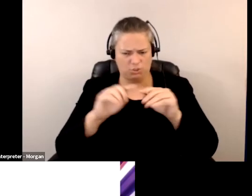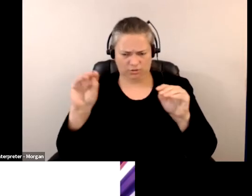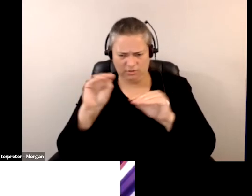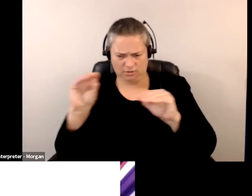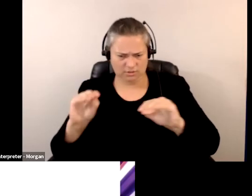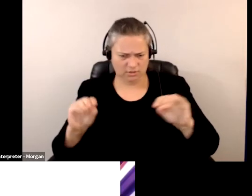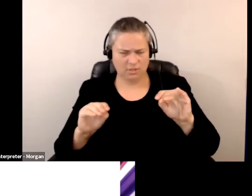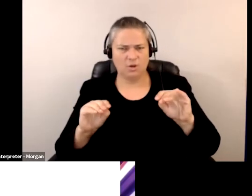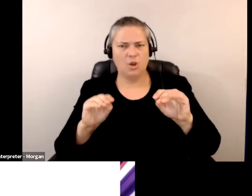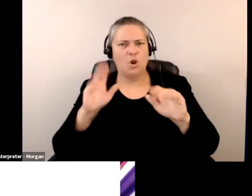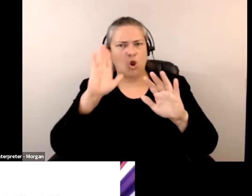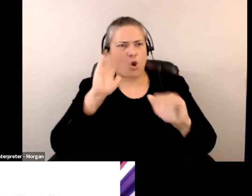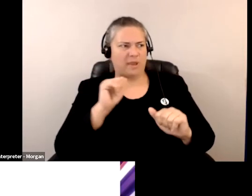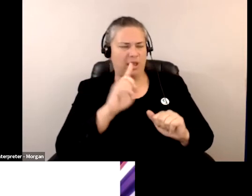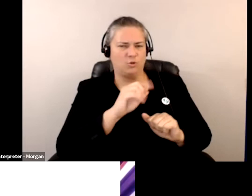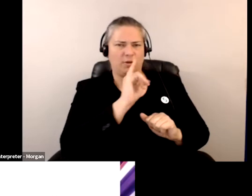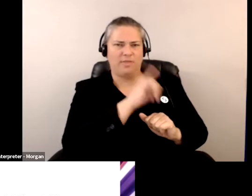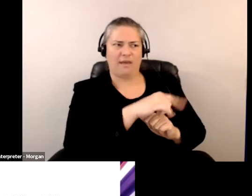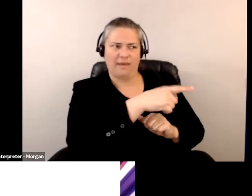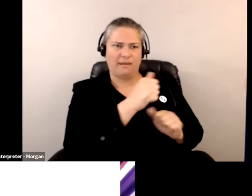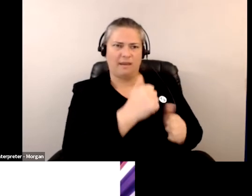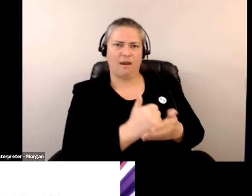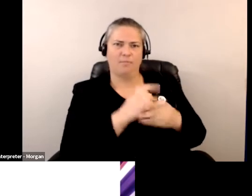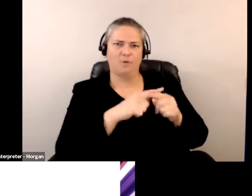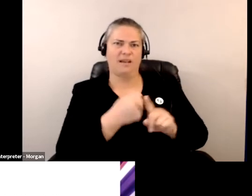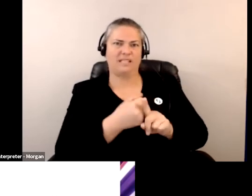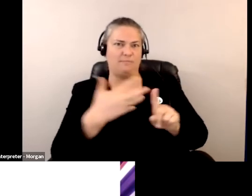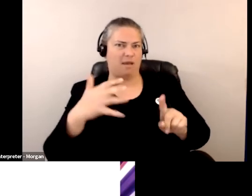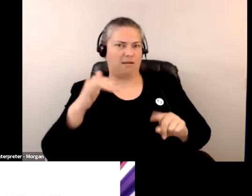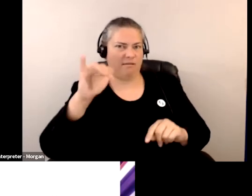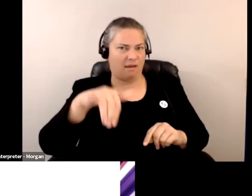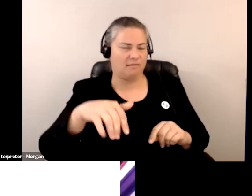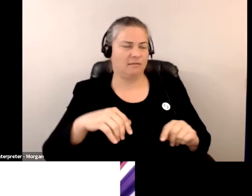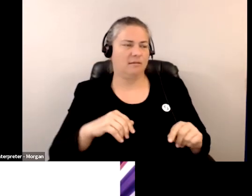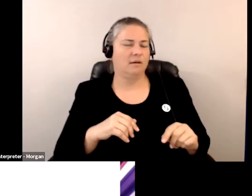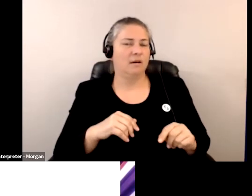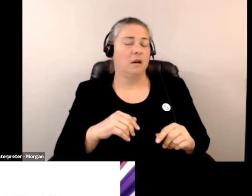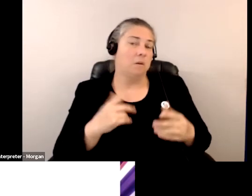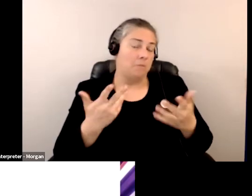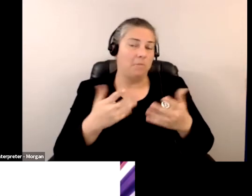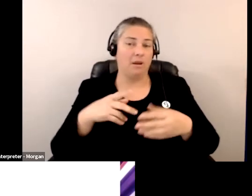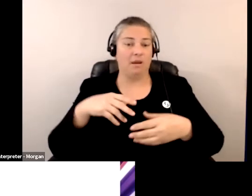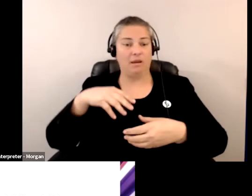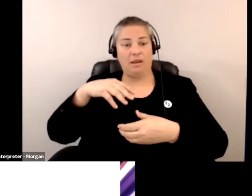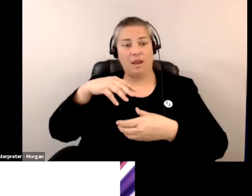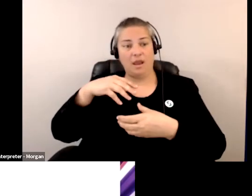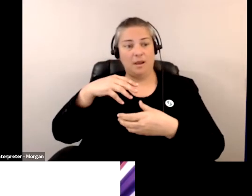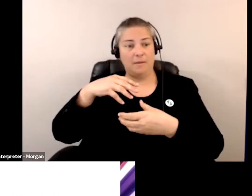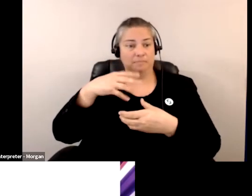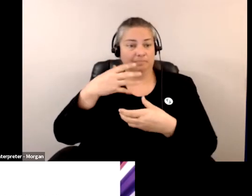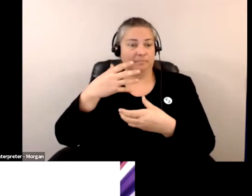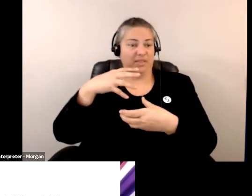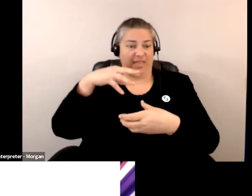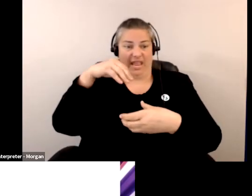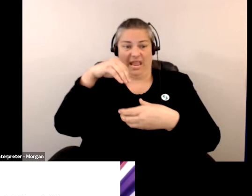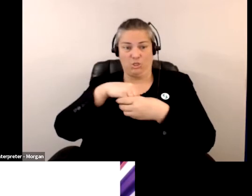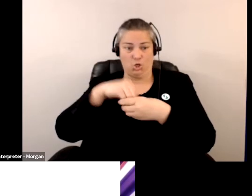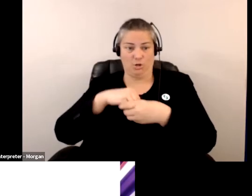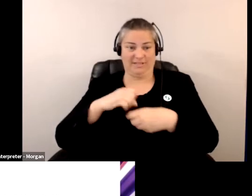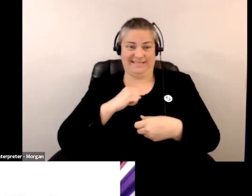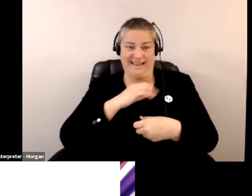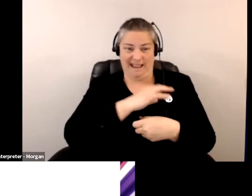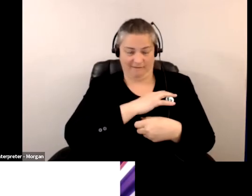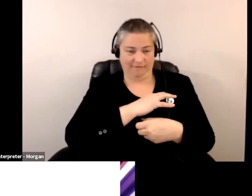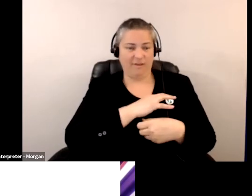and expanded. We also think that you can match the internal staff with highly qualified external researchers for